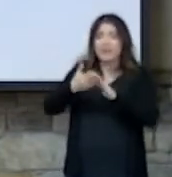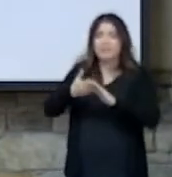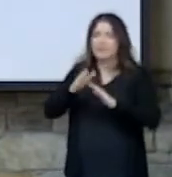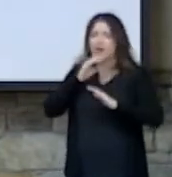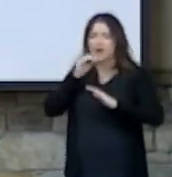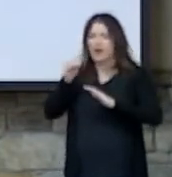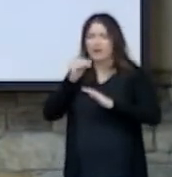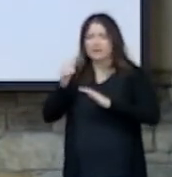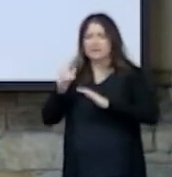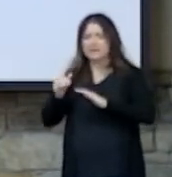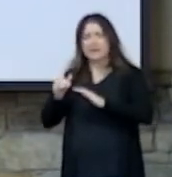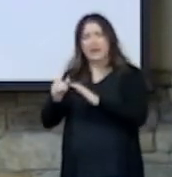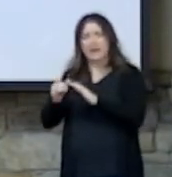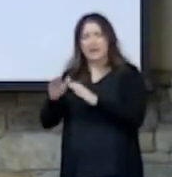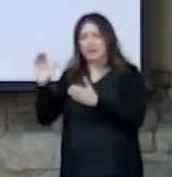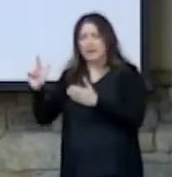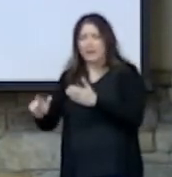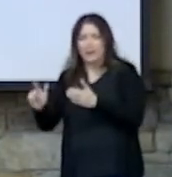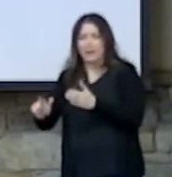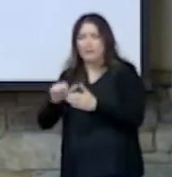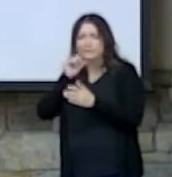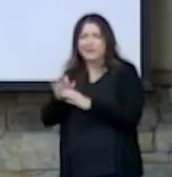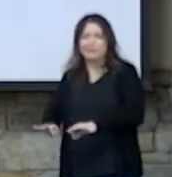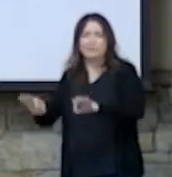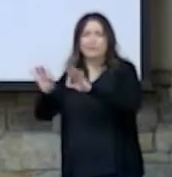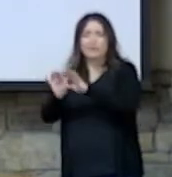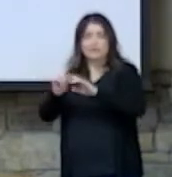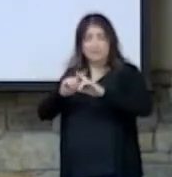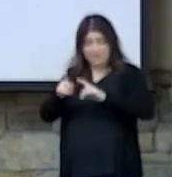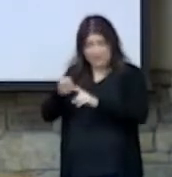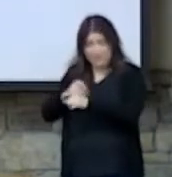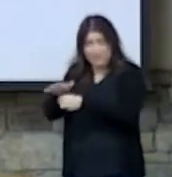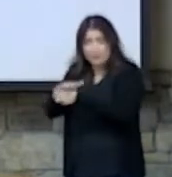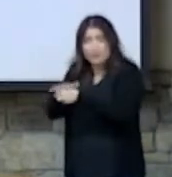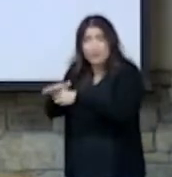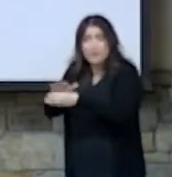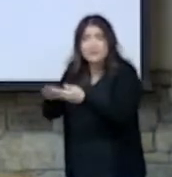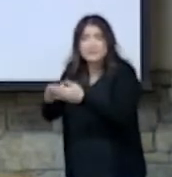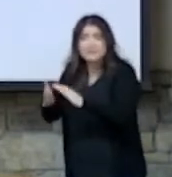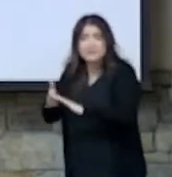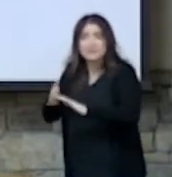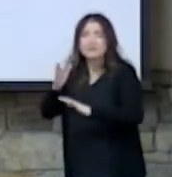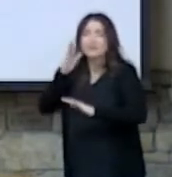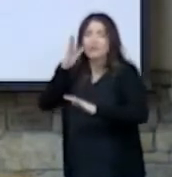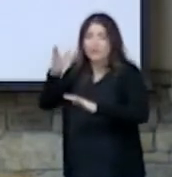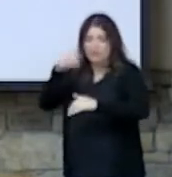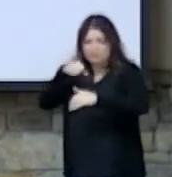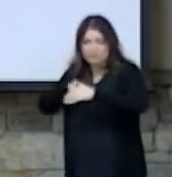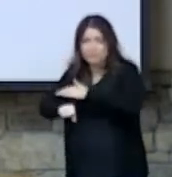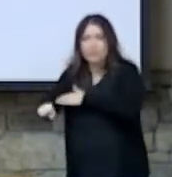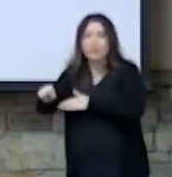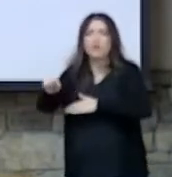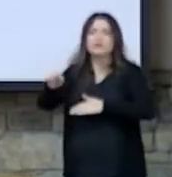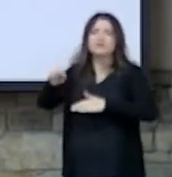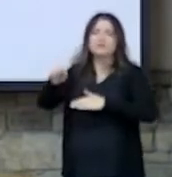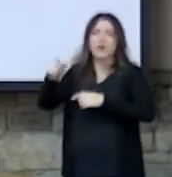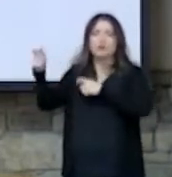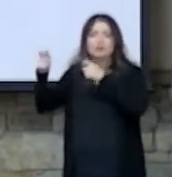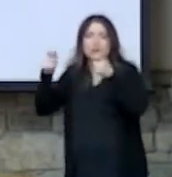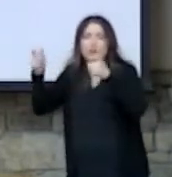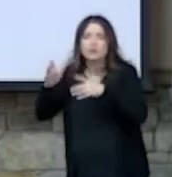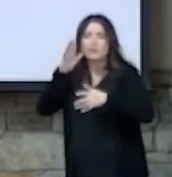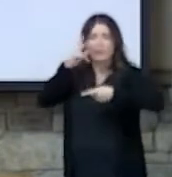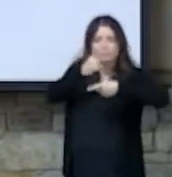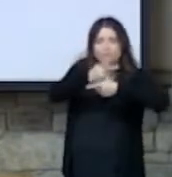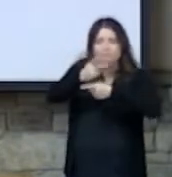among the rulers of Judah. For from you shall come a ruler who will shepherd my people Israel. So they had